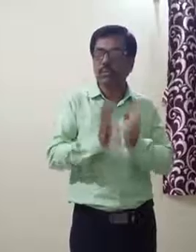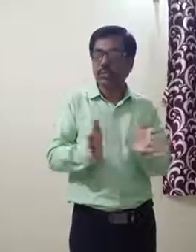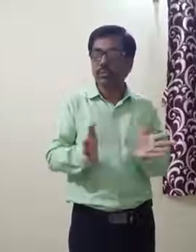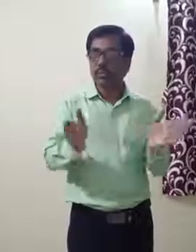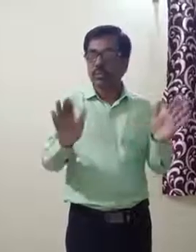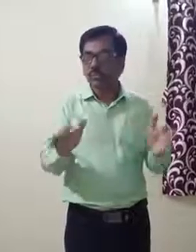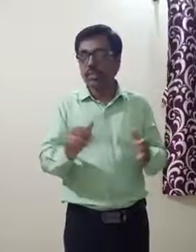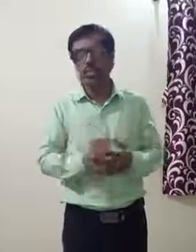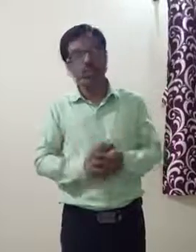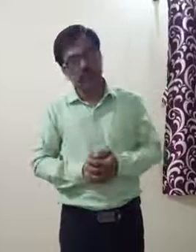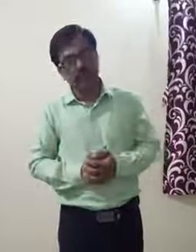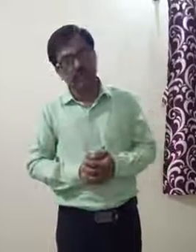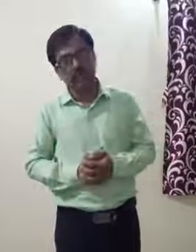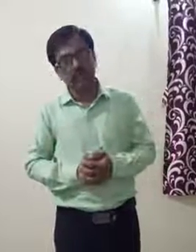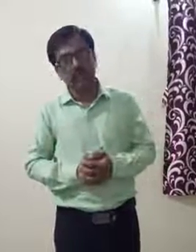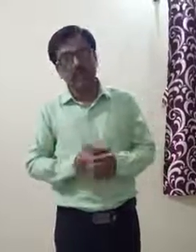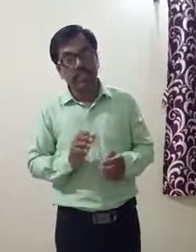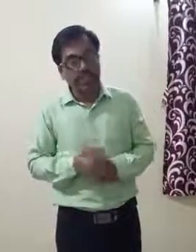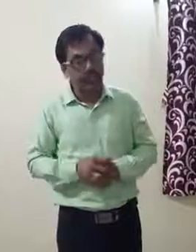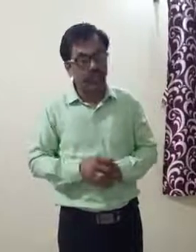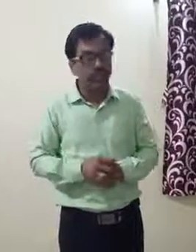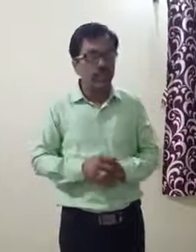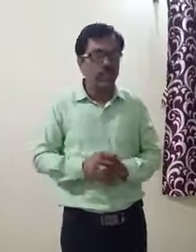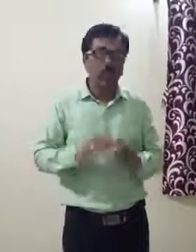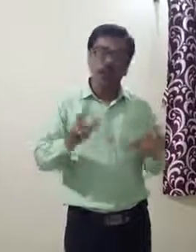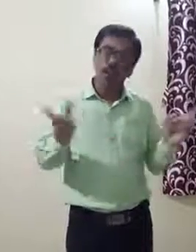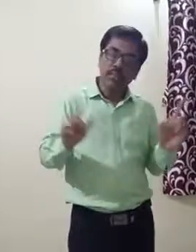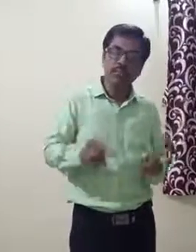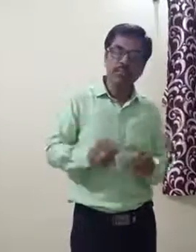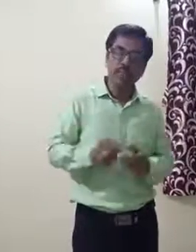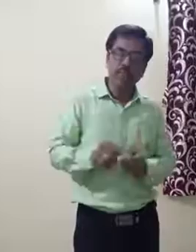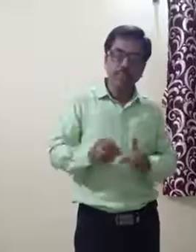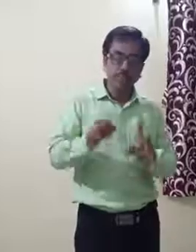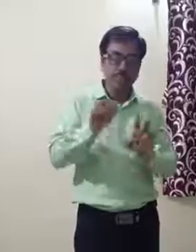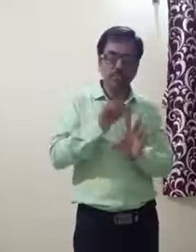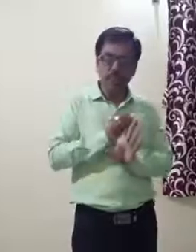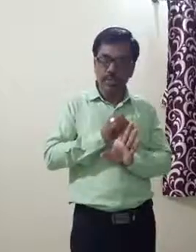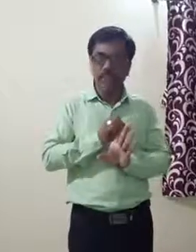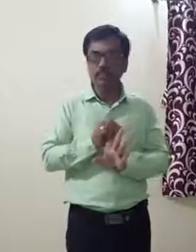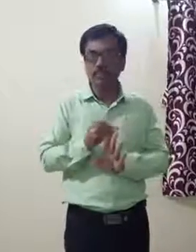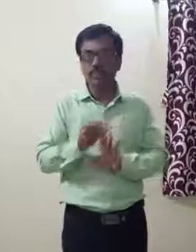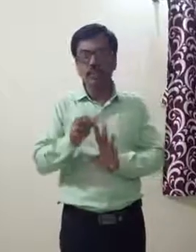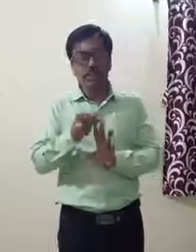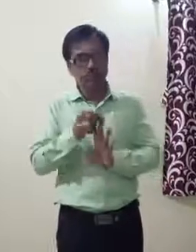transport and communication system. In this way, all the people, means workers,